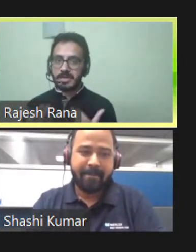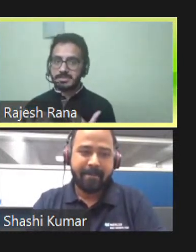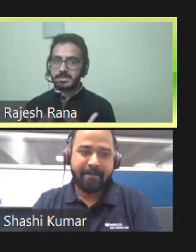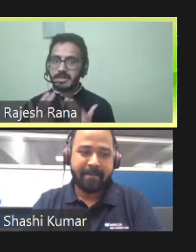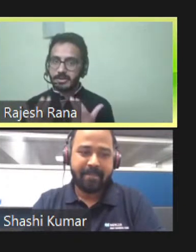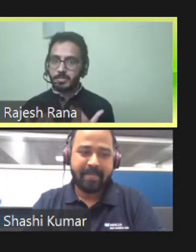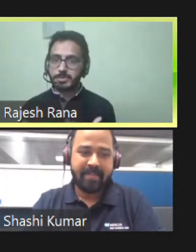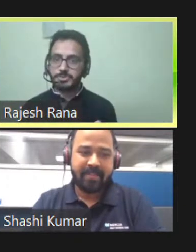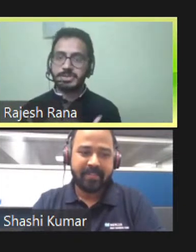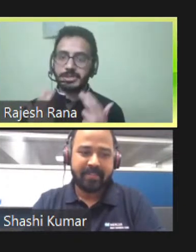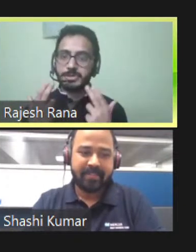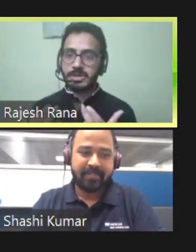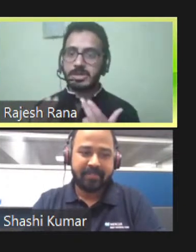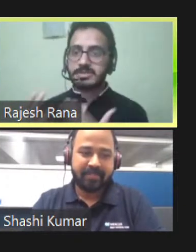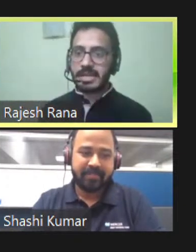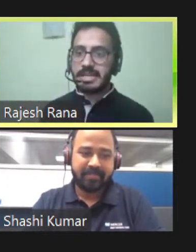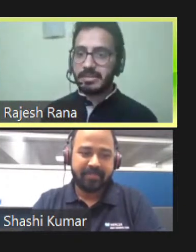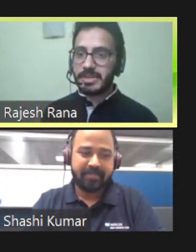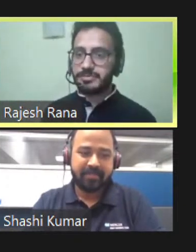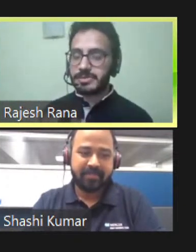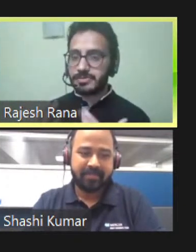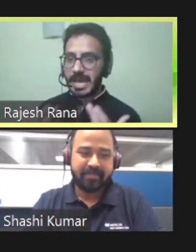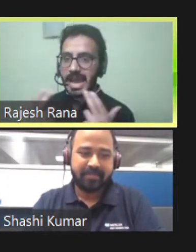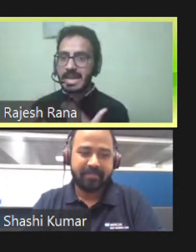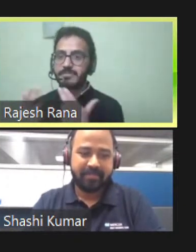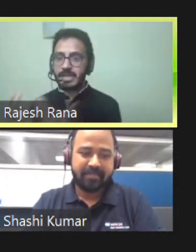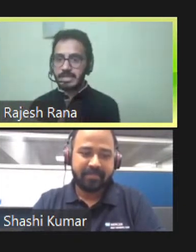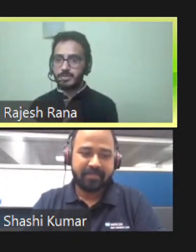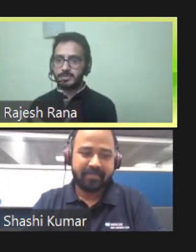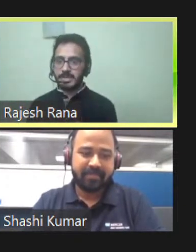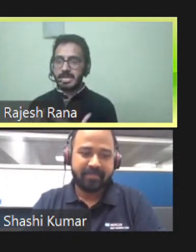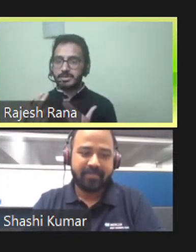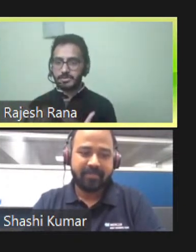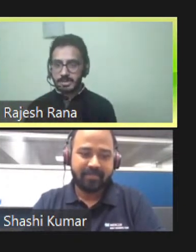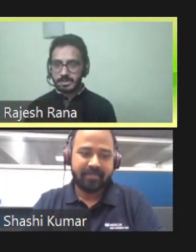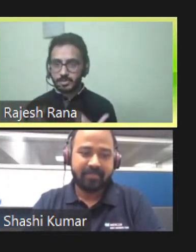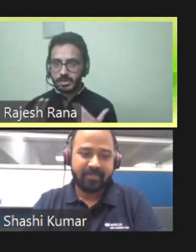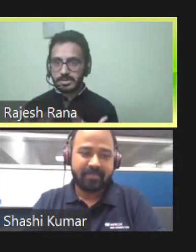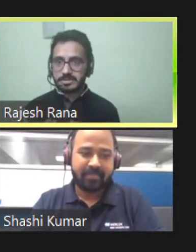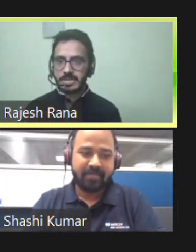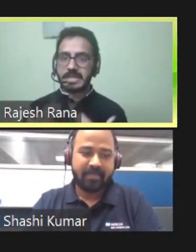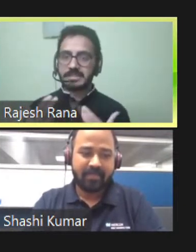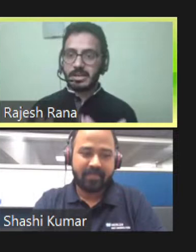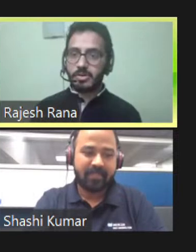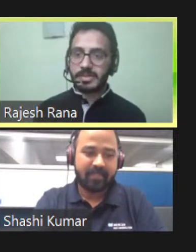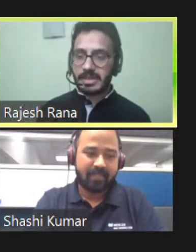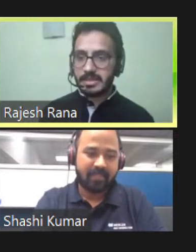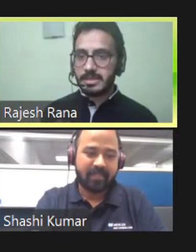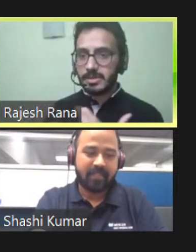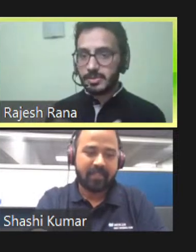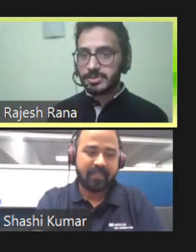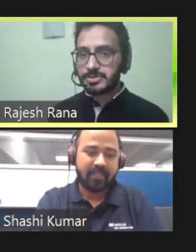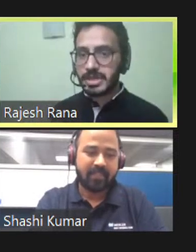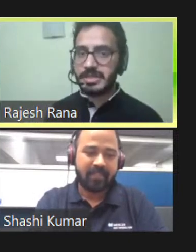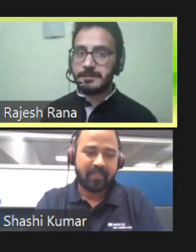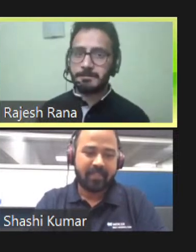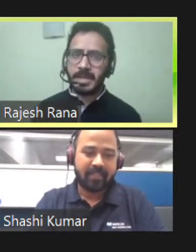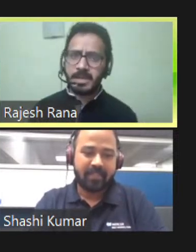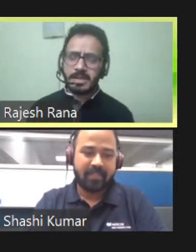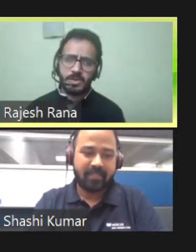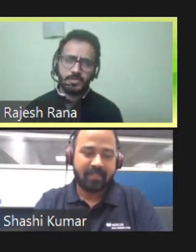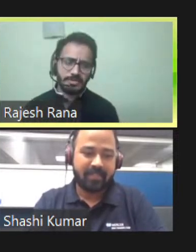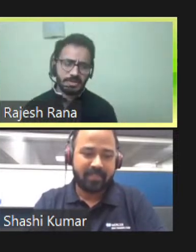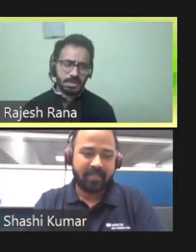platform and it's a great opportunity to learn a sign language, which will add value to us as along with that to the